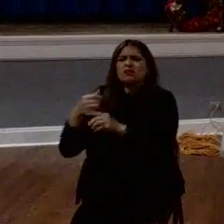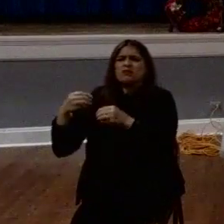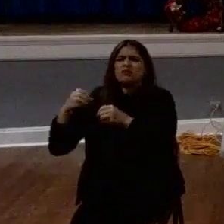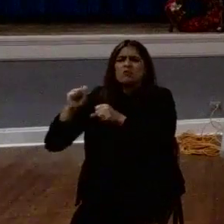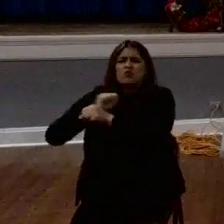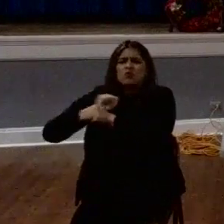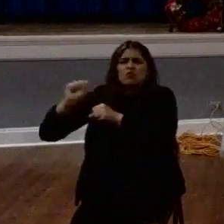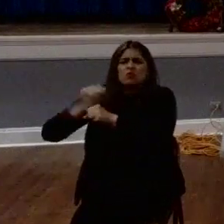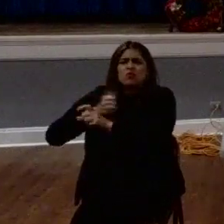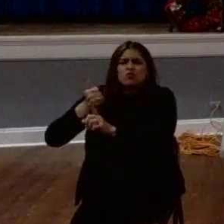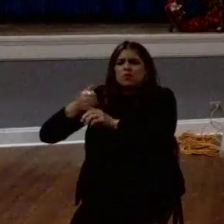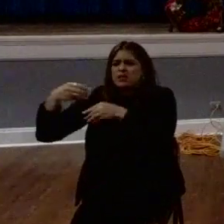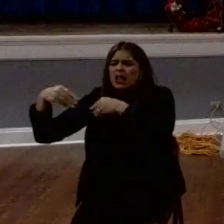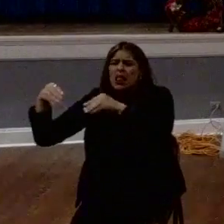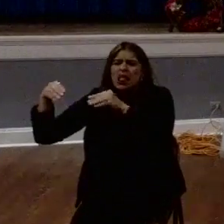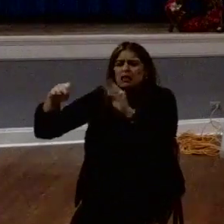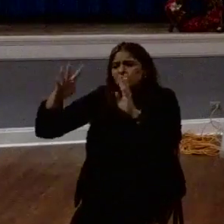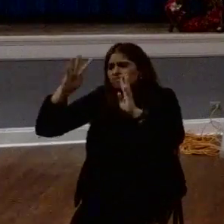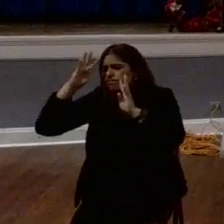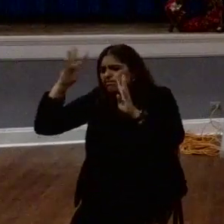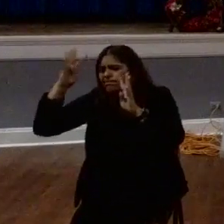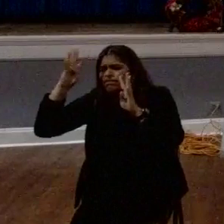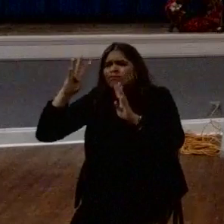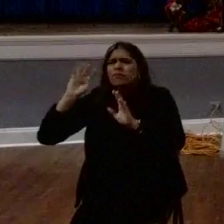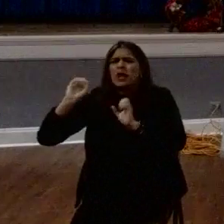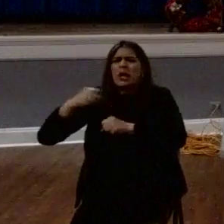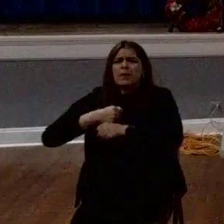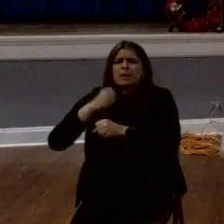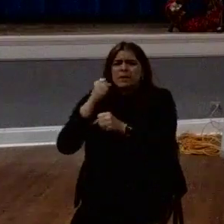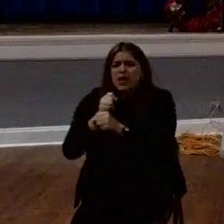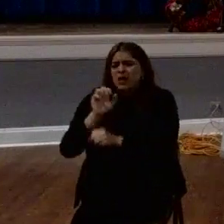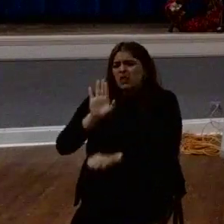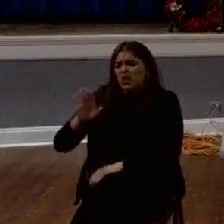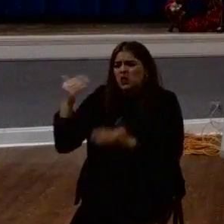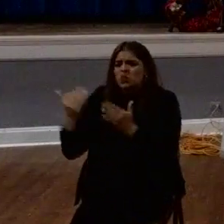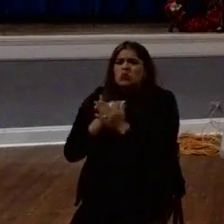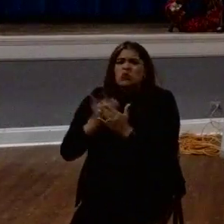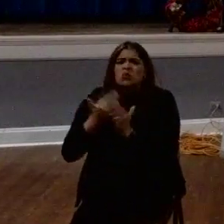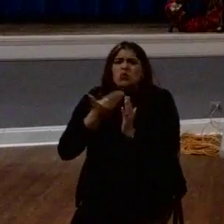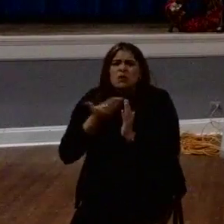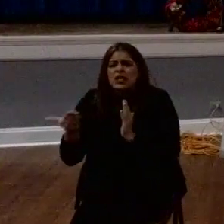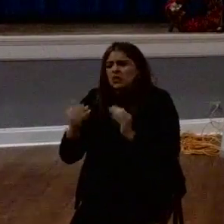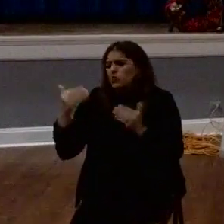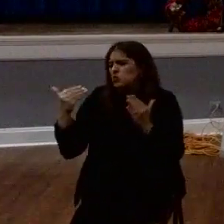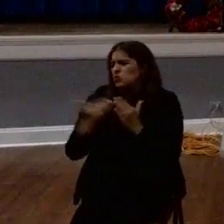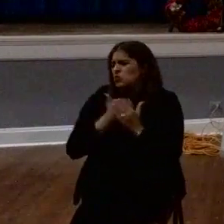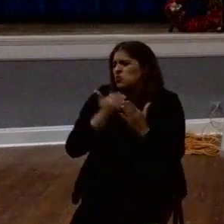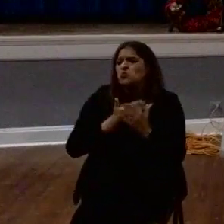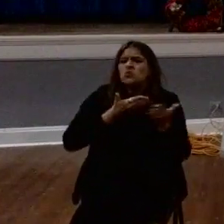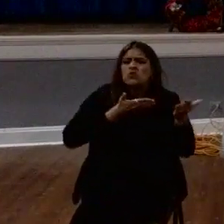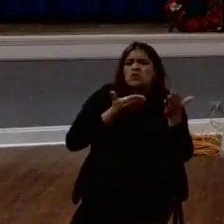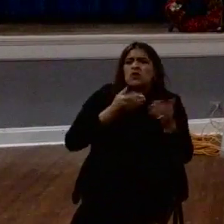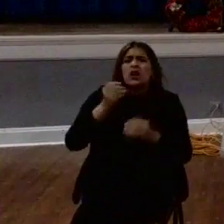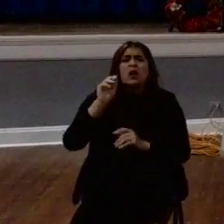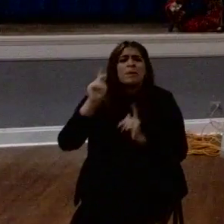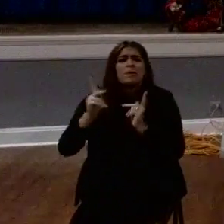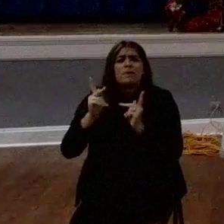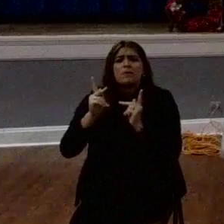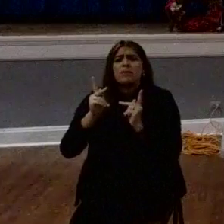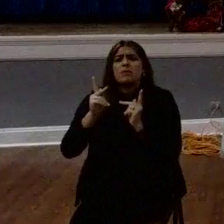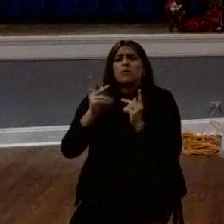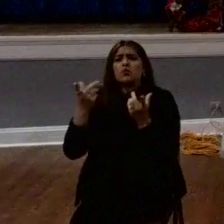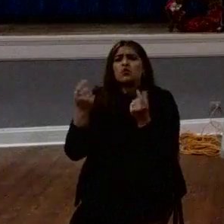safe location to create their new products, their new services, a place where tourists and citizens